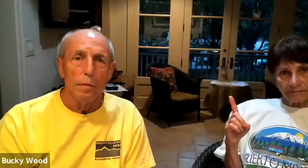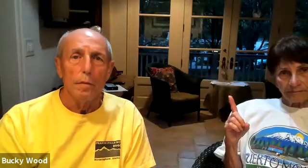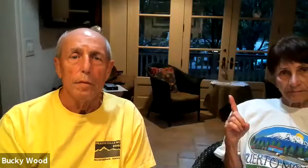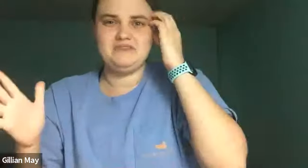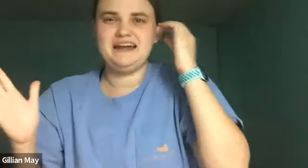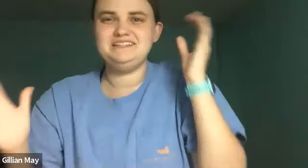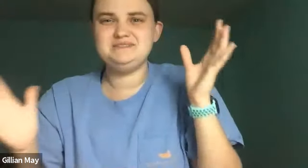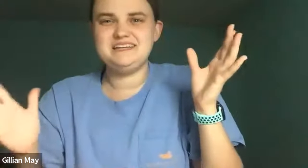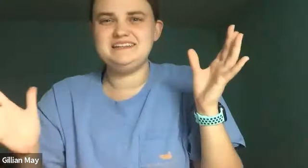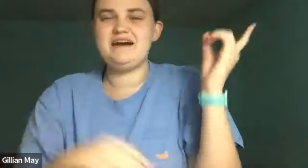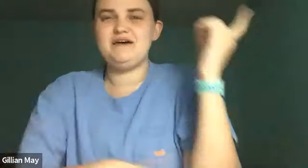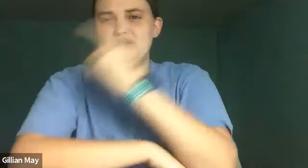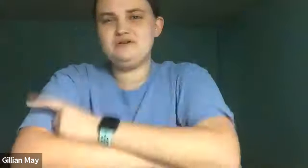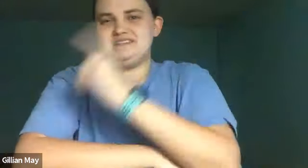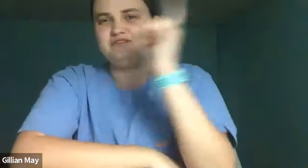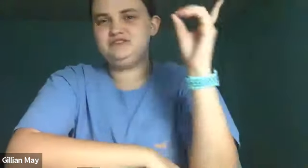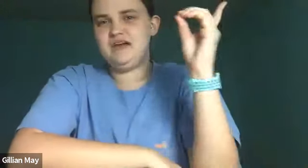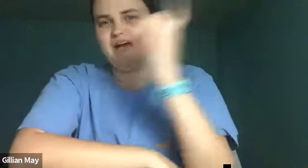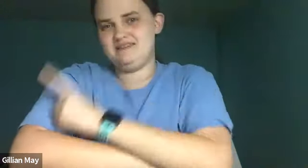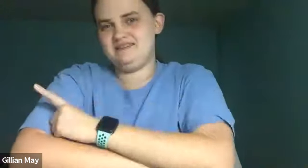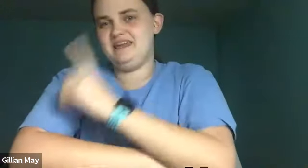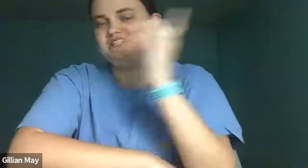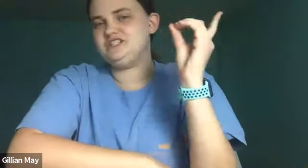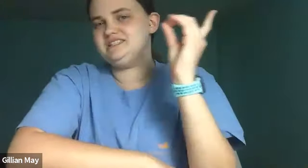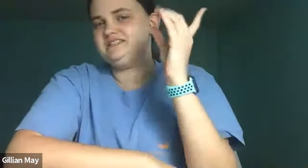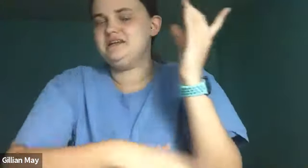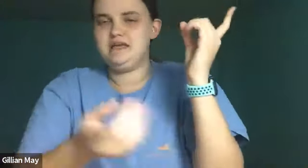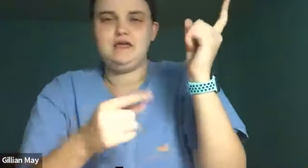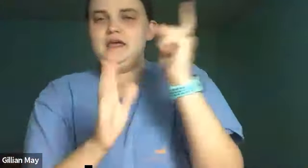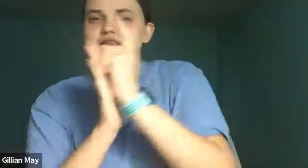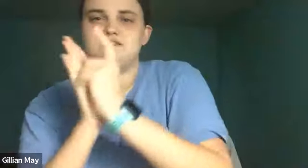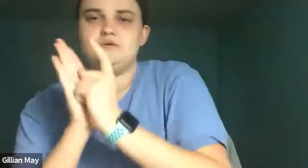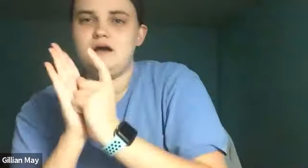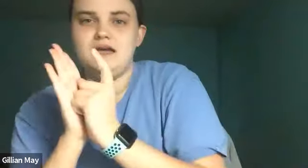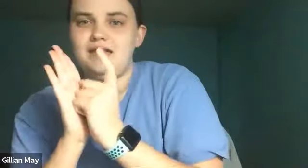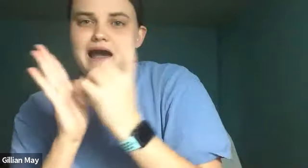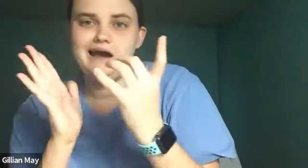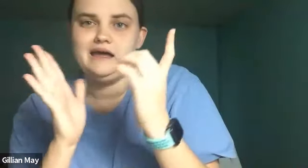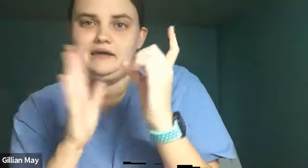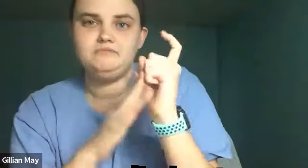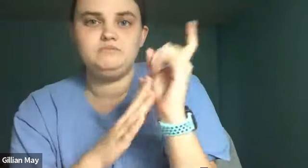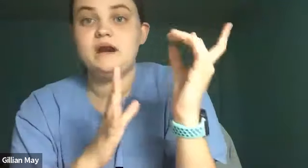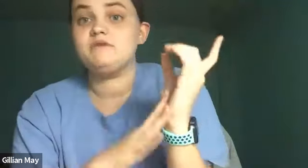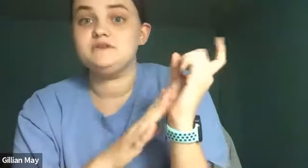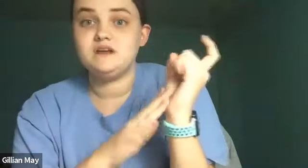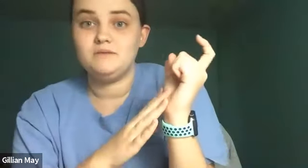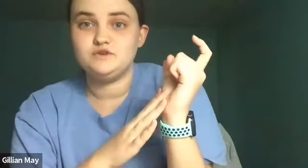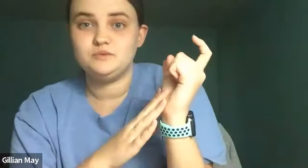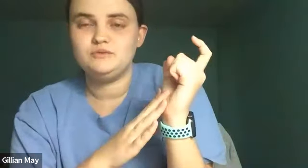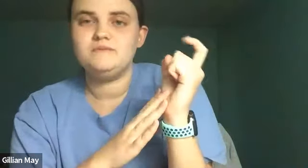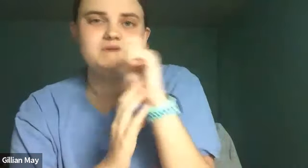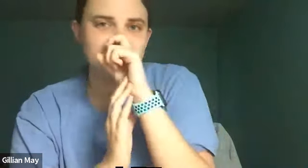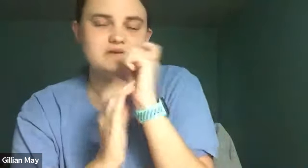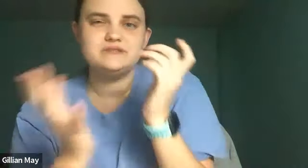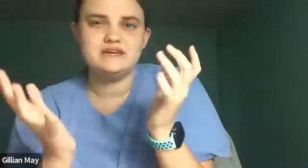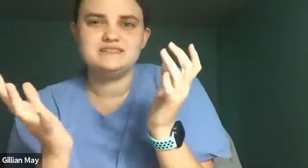Sorry about that. I do tend to, I'll notice I'll do that. And it's the way whatever feels comfortable. The thing with ASL